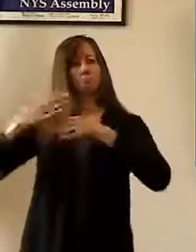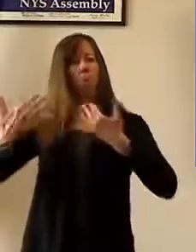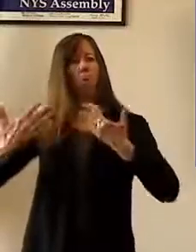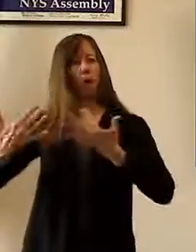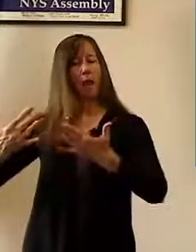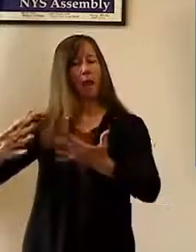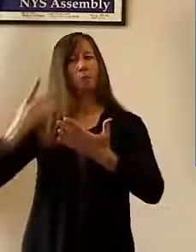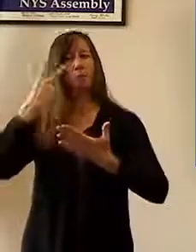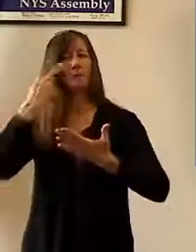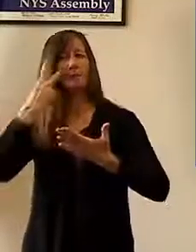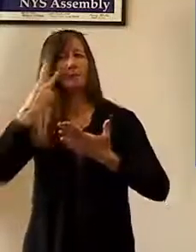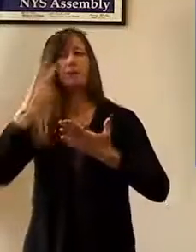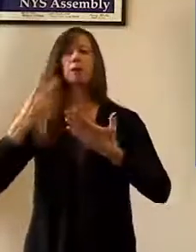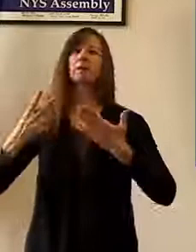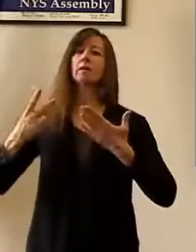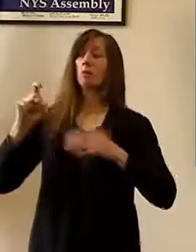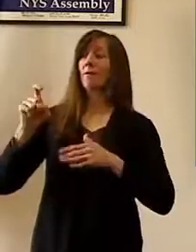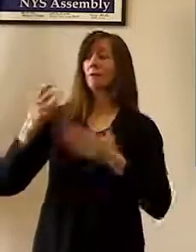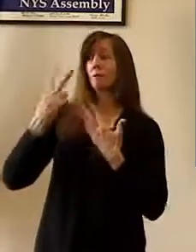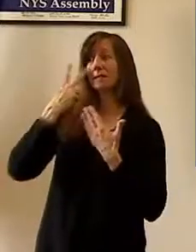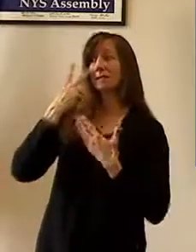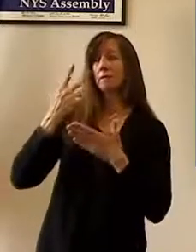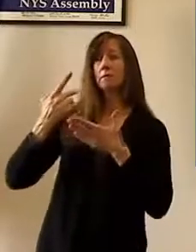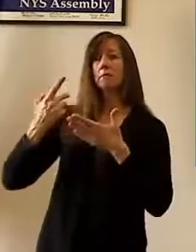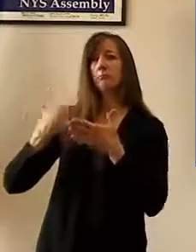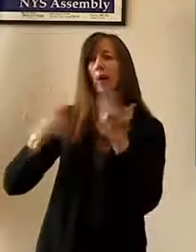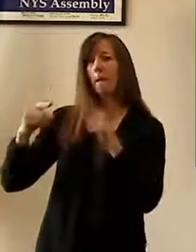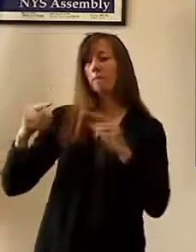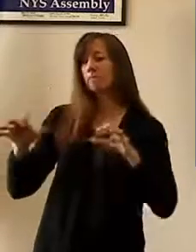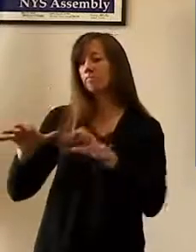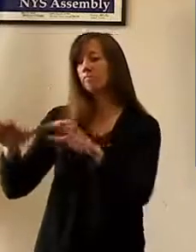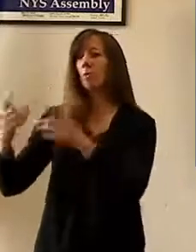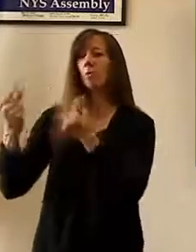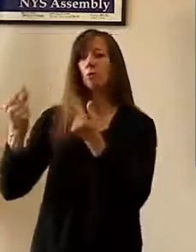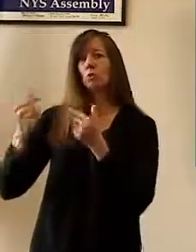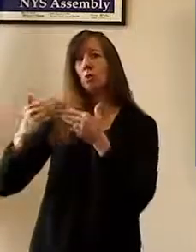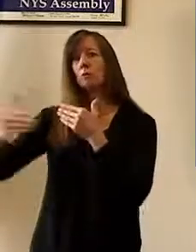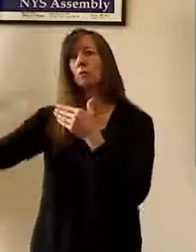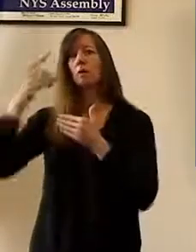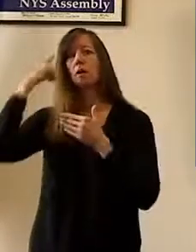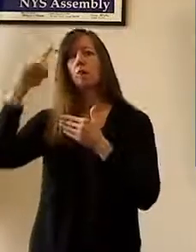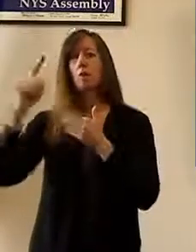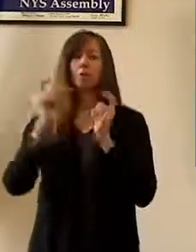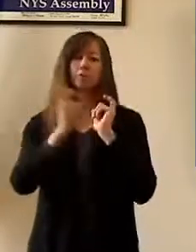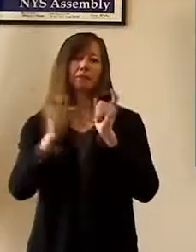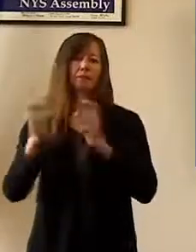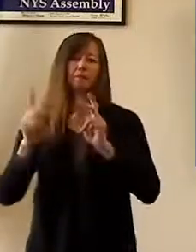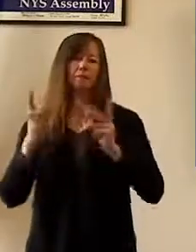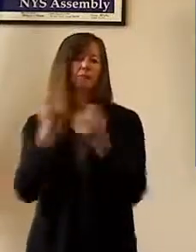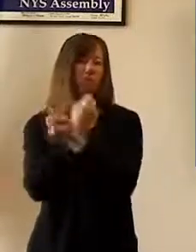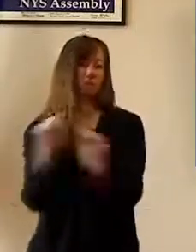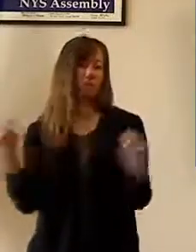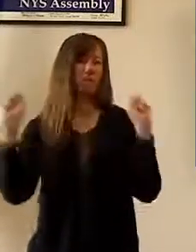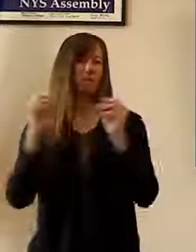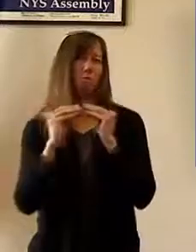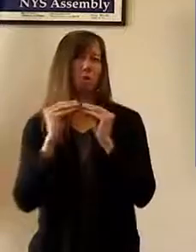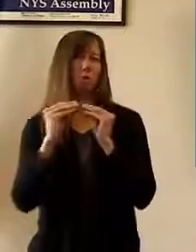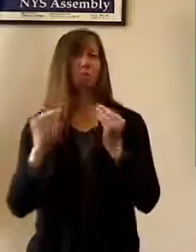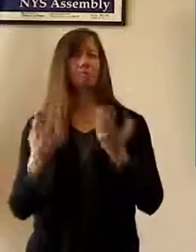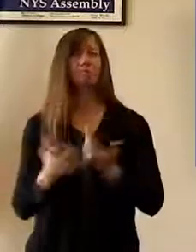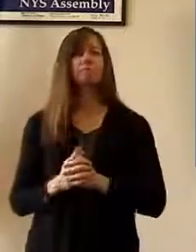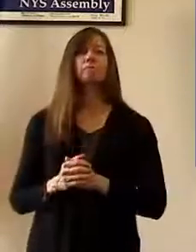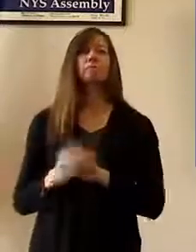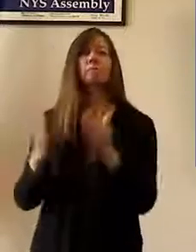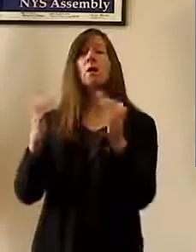action should be taken to continue to provide for public safety. Dr. Wythian, we're going to jump to you